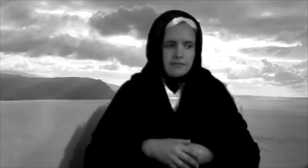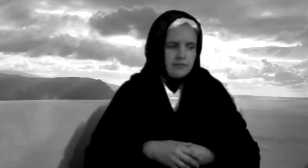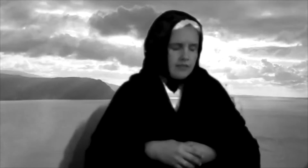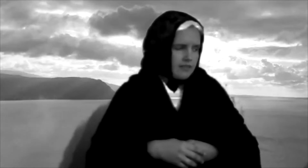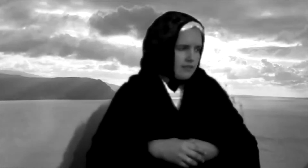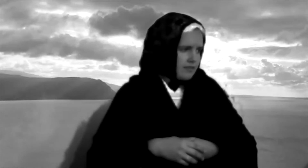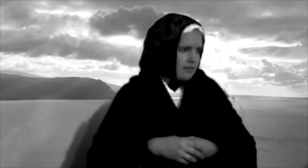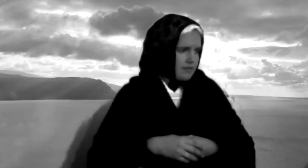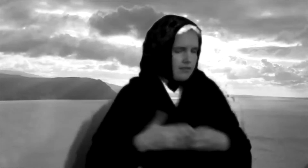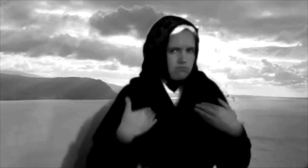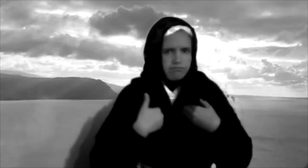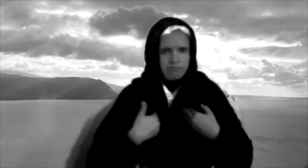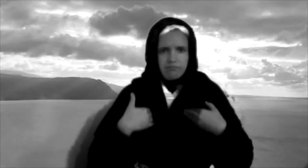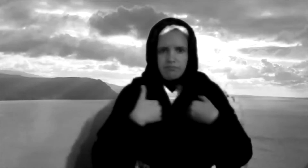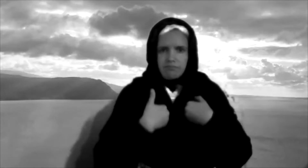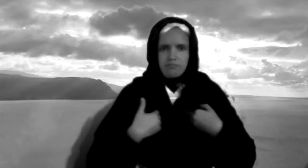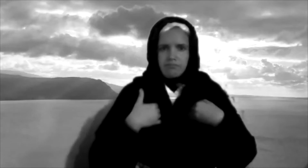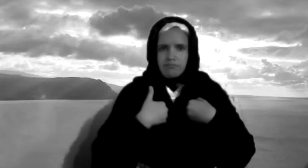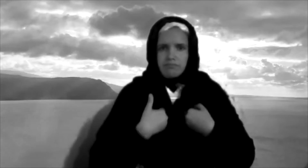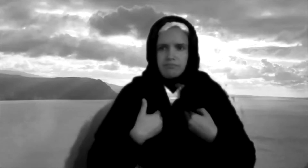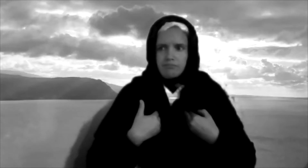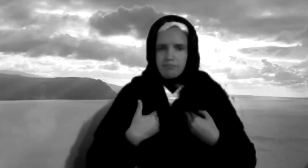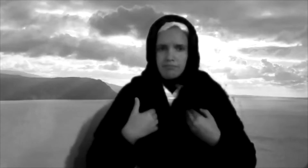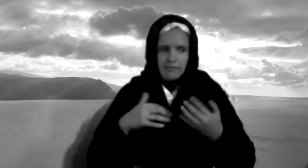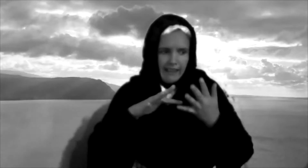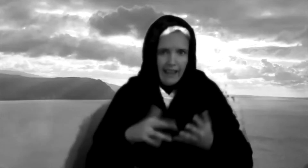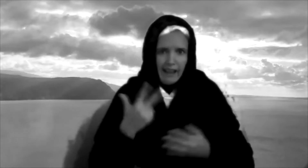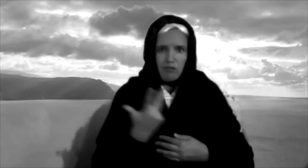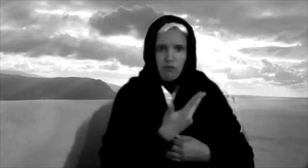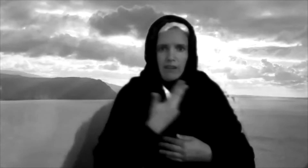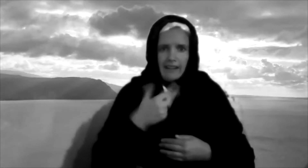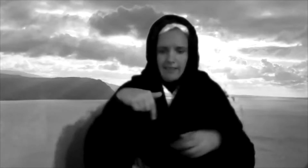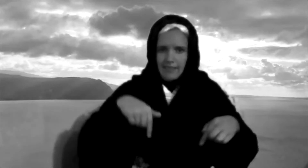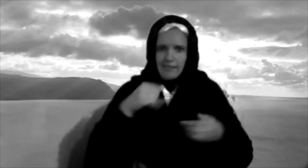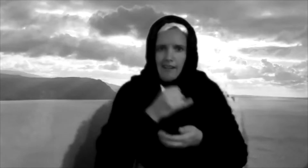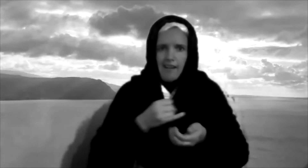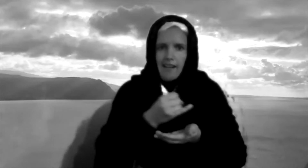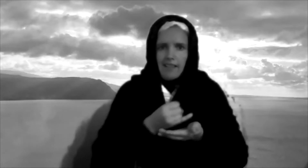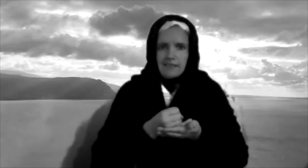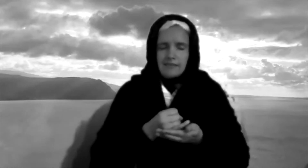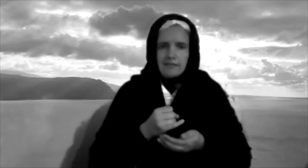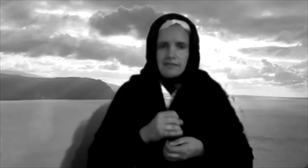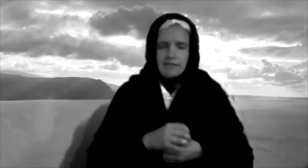My brother Patrick has gone on a boat. He went to get the priest.